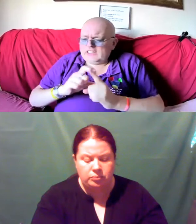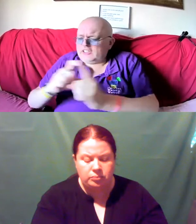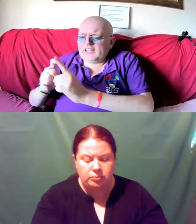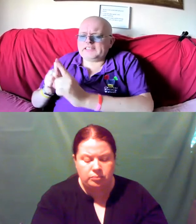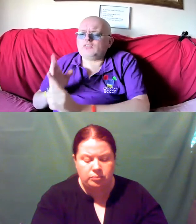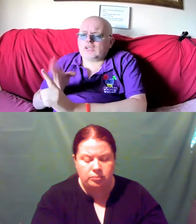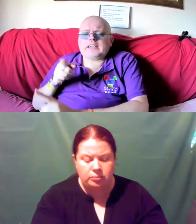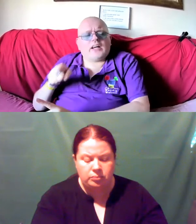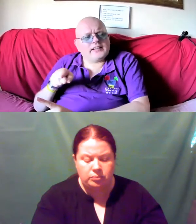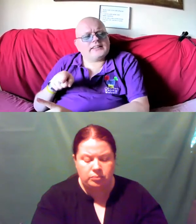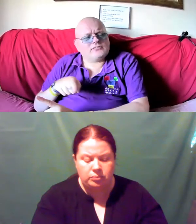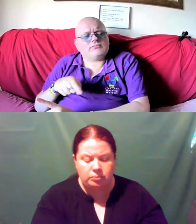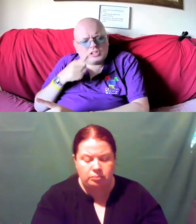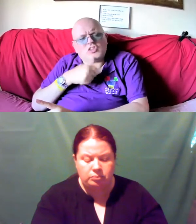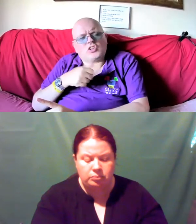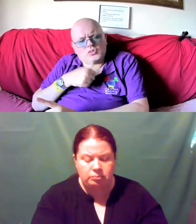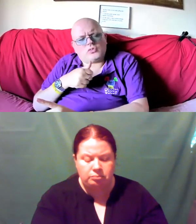to use that